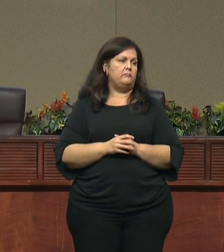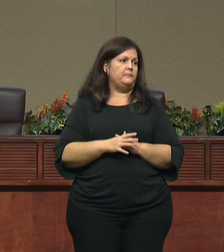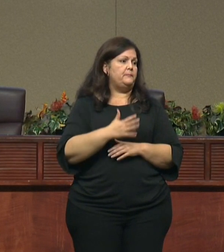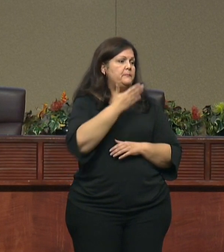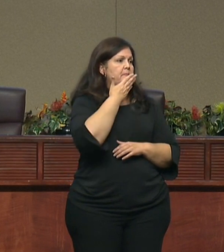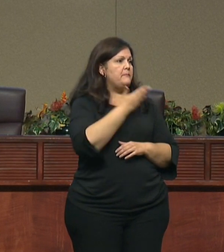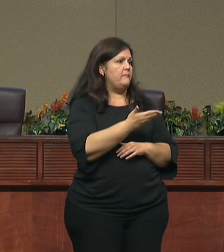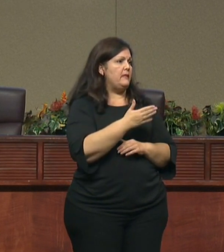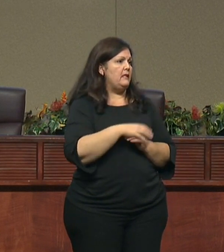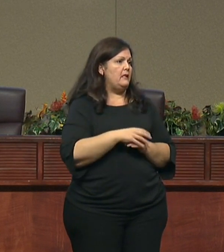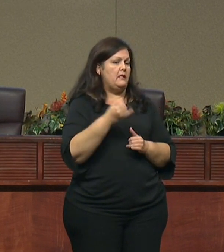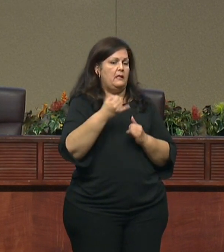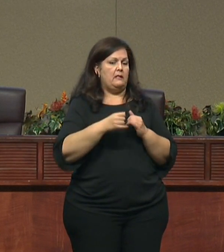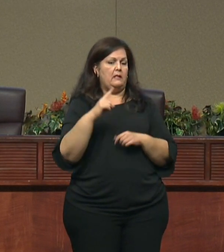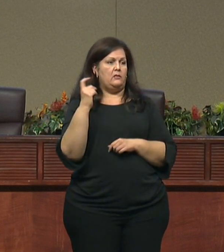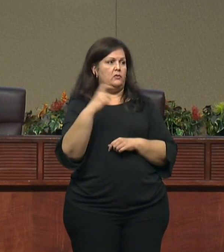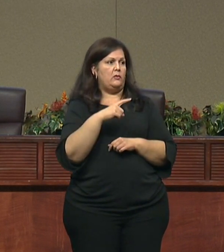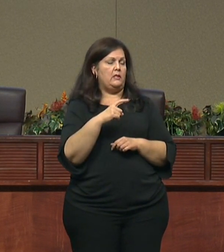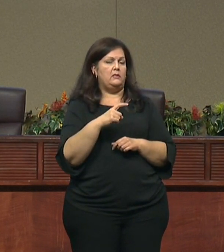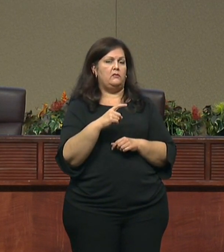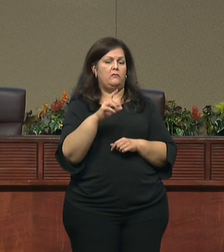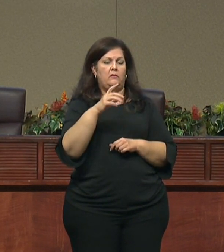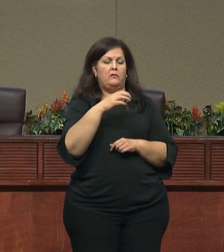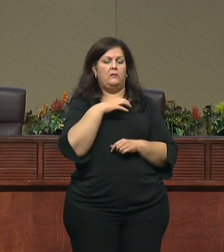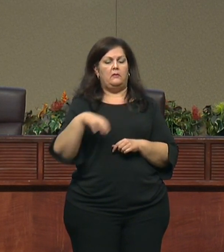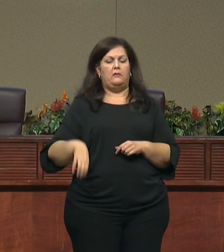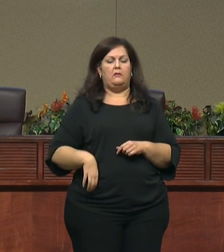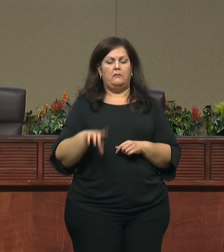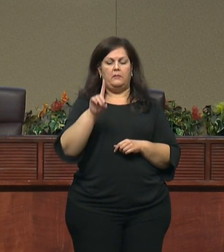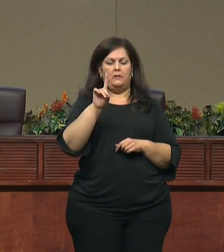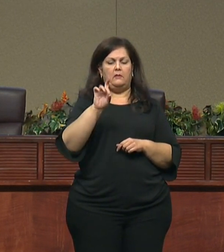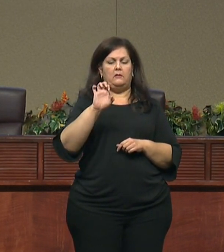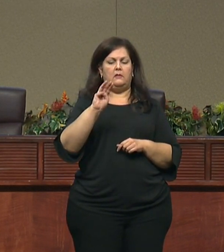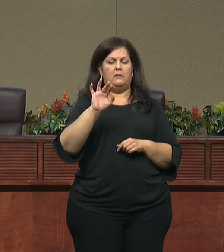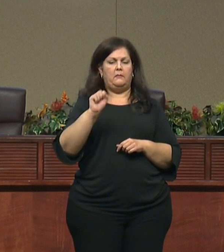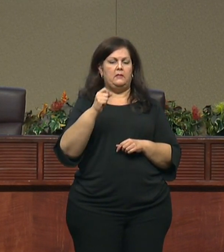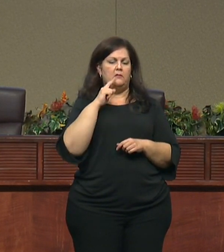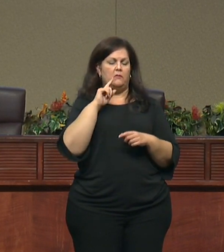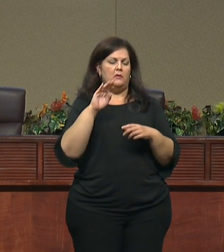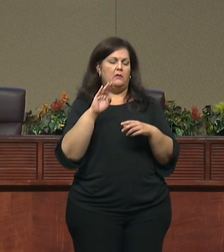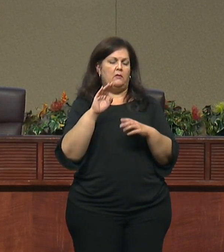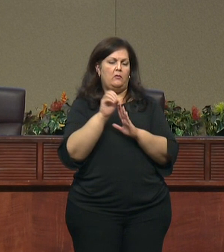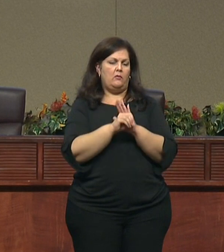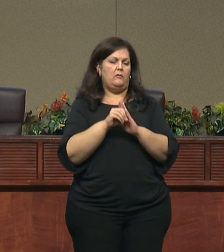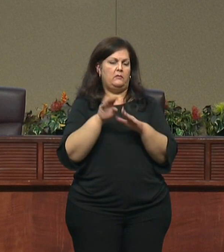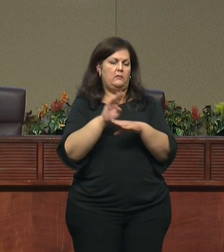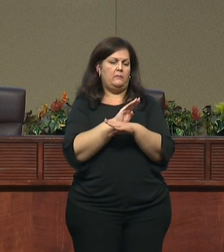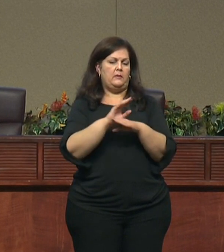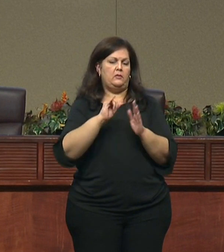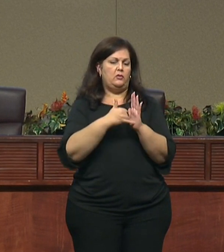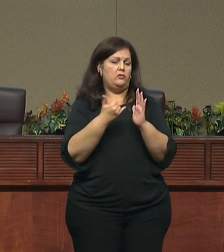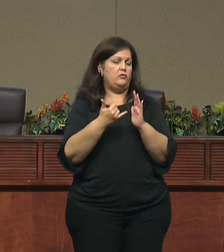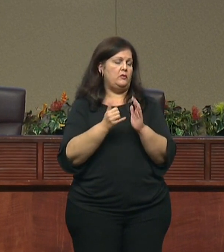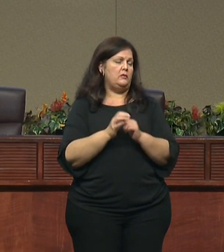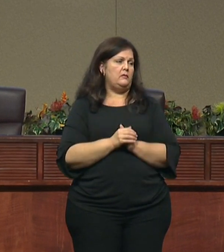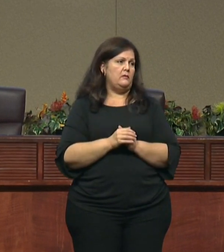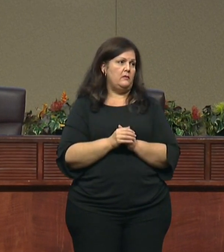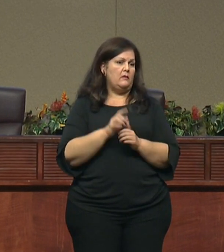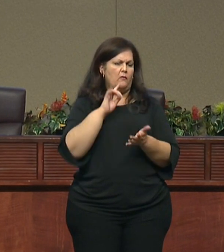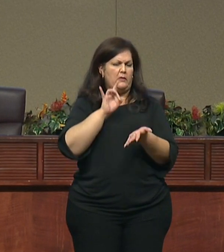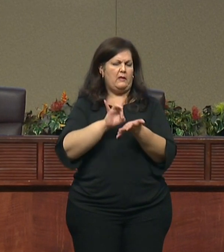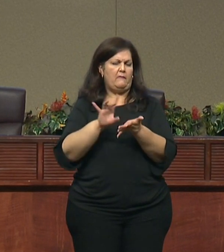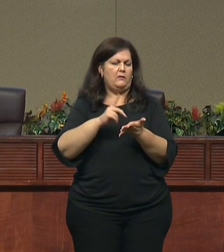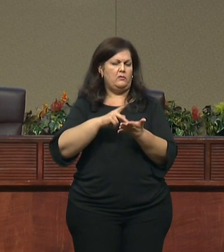Thank you. And this last question was texted for you, Mayor Demings, from Ryan Lynch with the Orlando Business Journal. In regards to the eviction